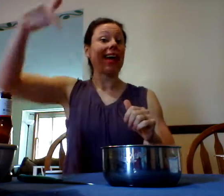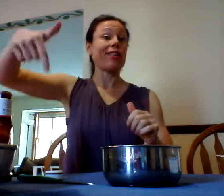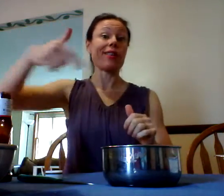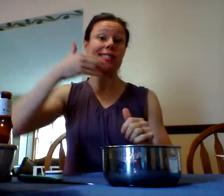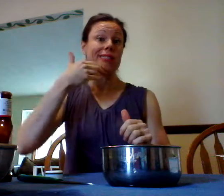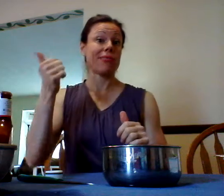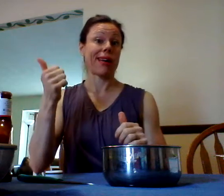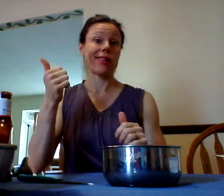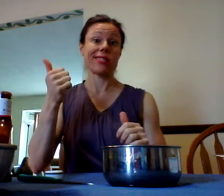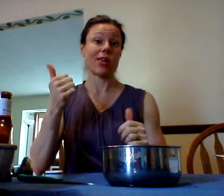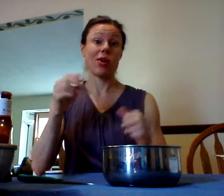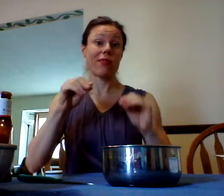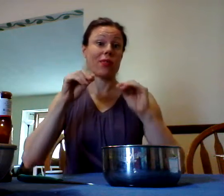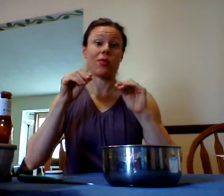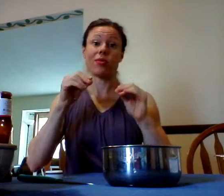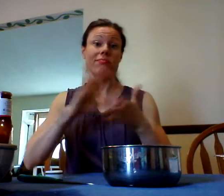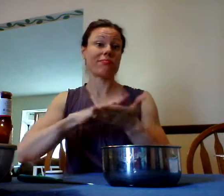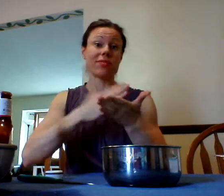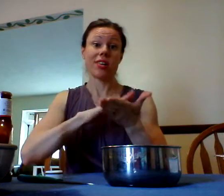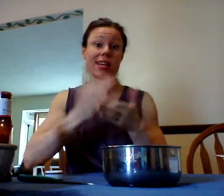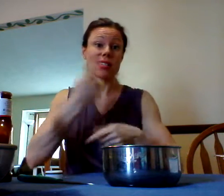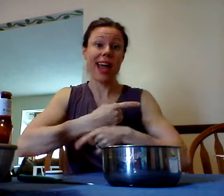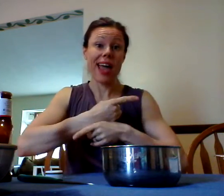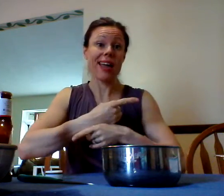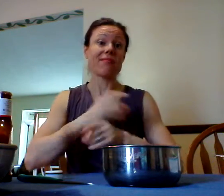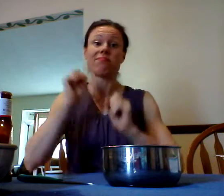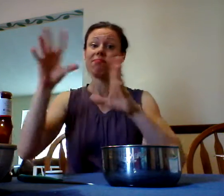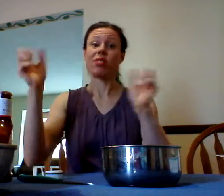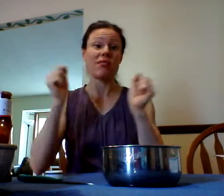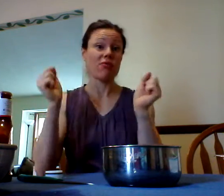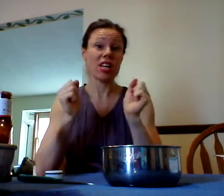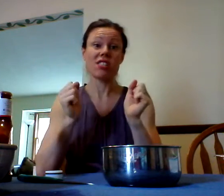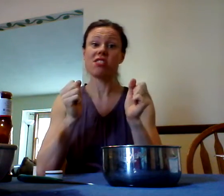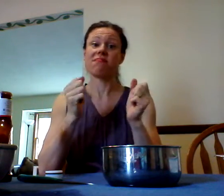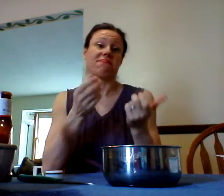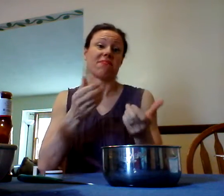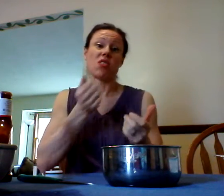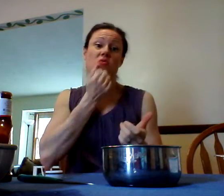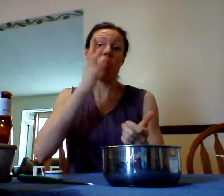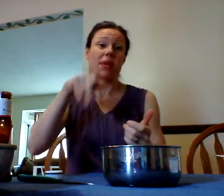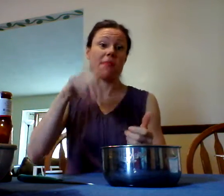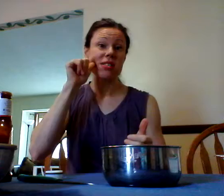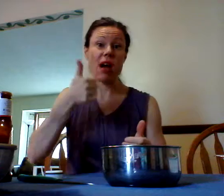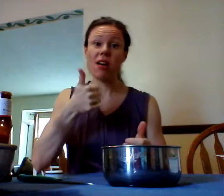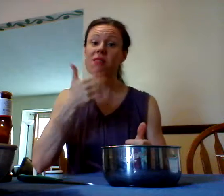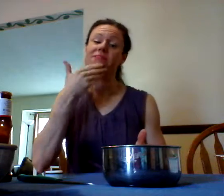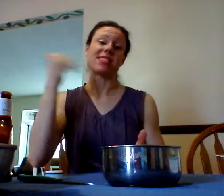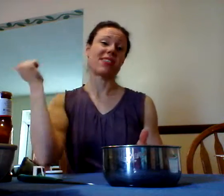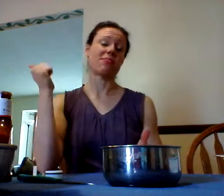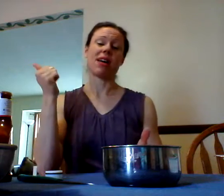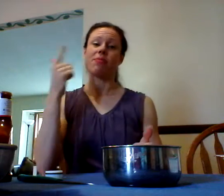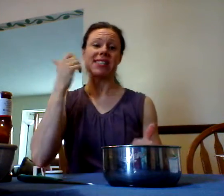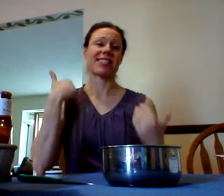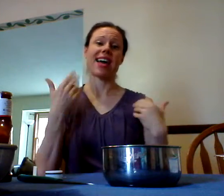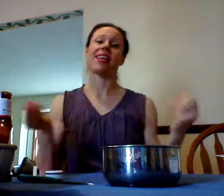later is even better. So if you cook it today, put it in the fridge, warm it up tomorrow, it's even better because it's had even